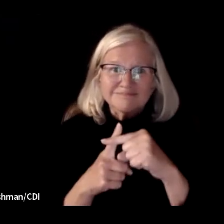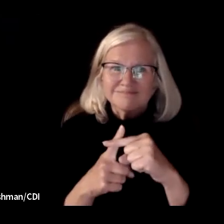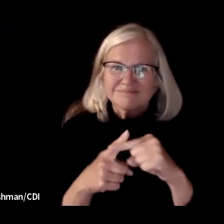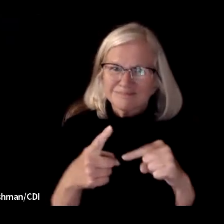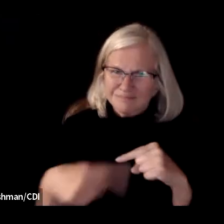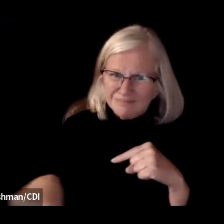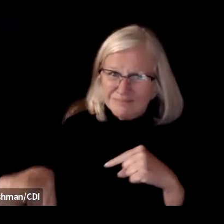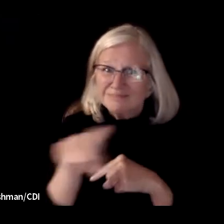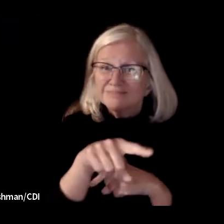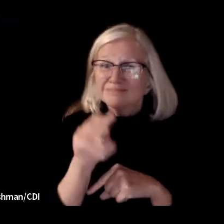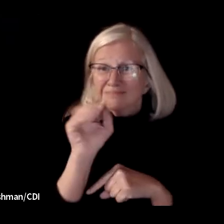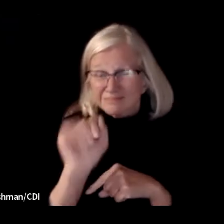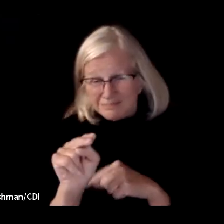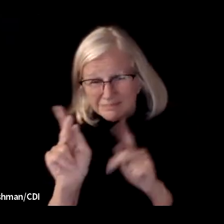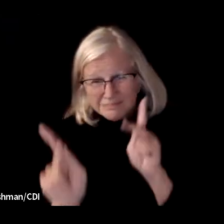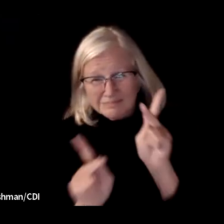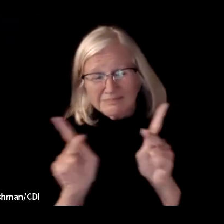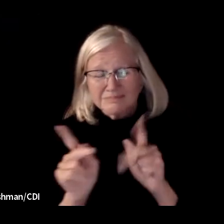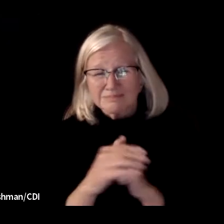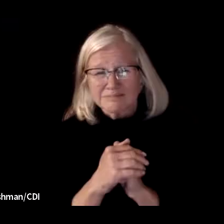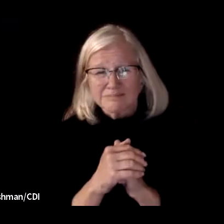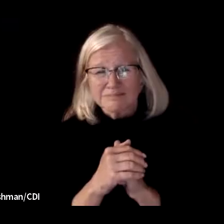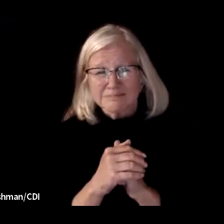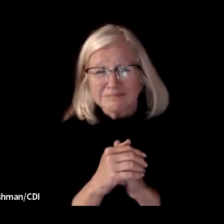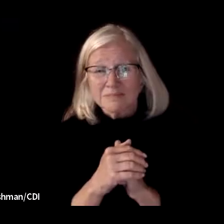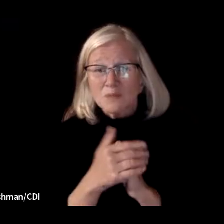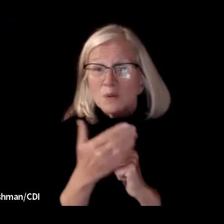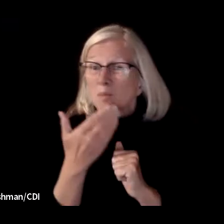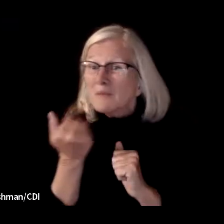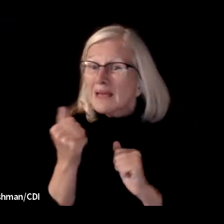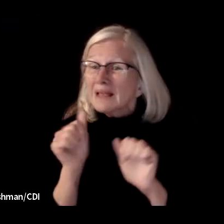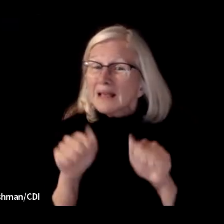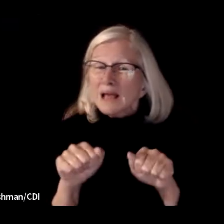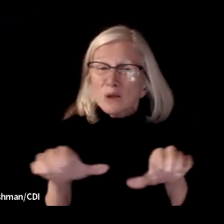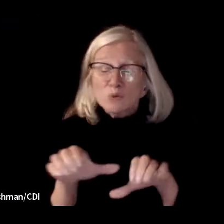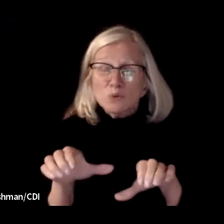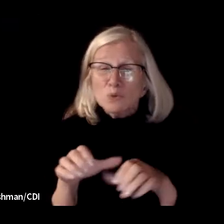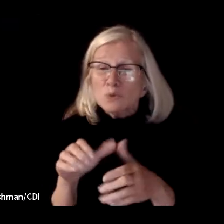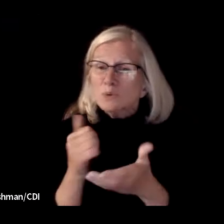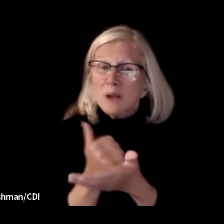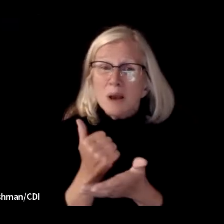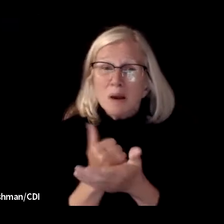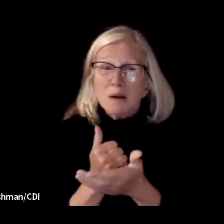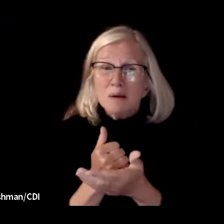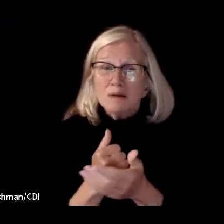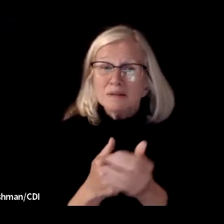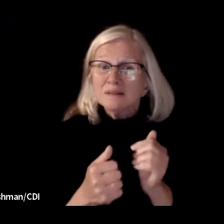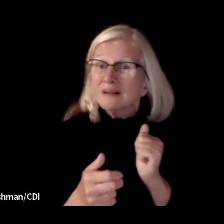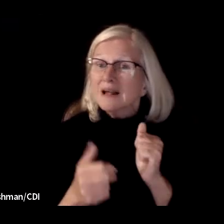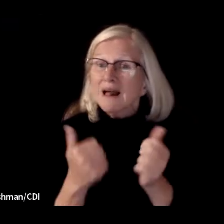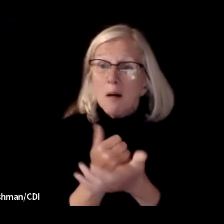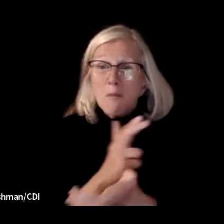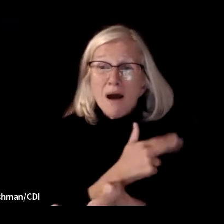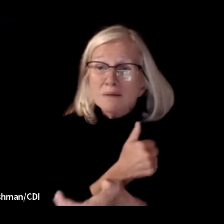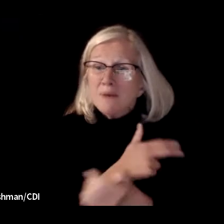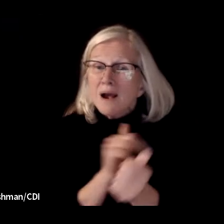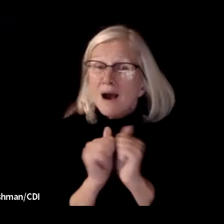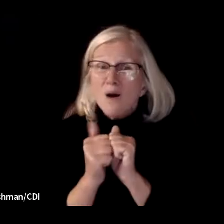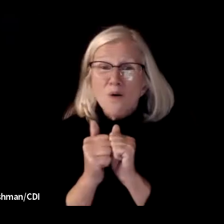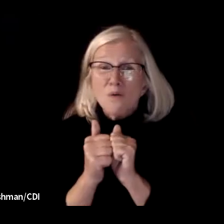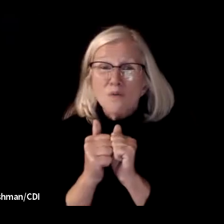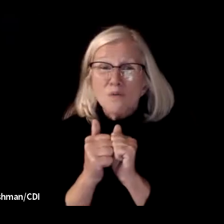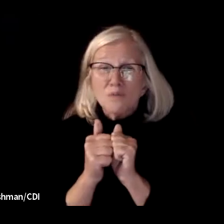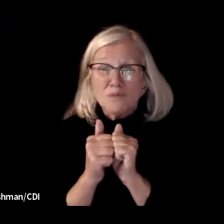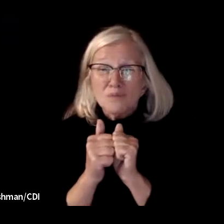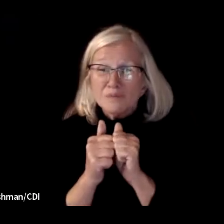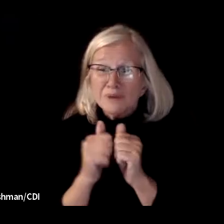best thing we all can do to help preserve this critical hospital and healthcare capacity is to reduce the amount of disease